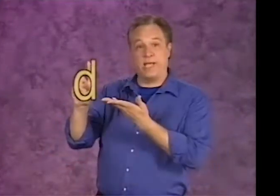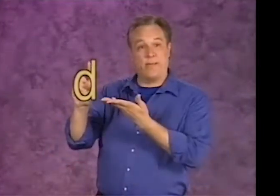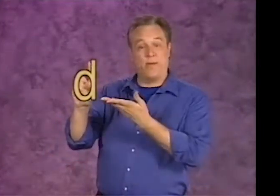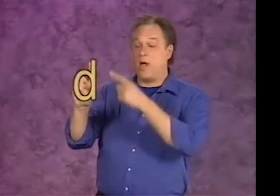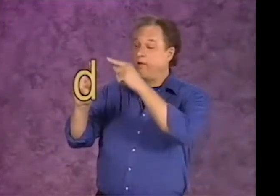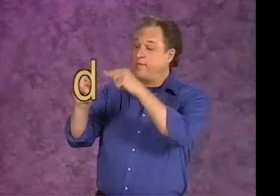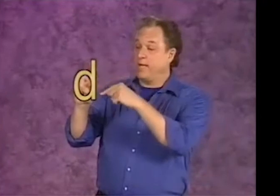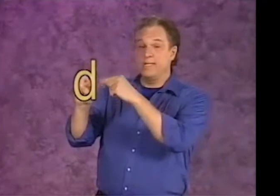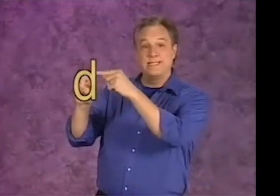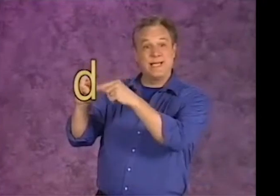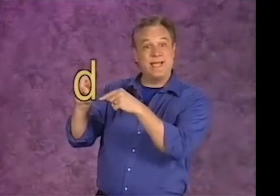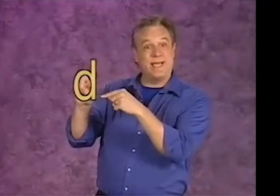shape of a D.